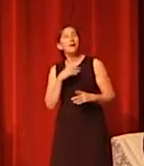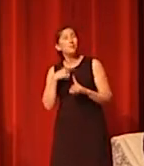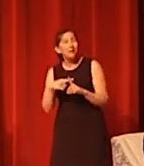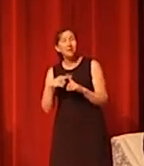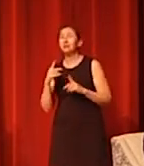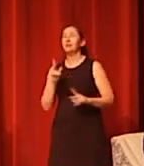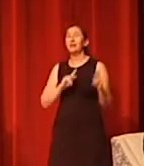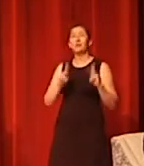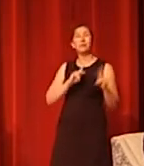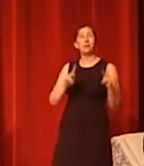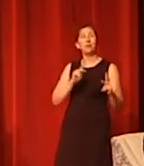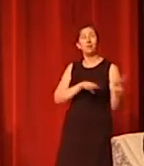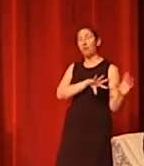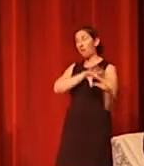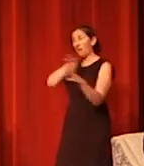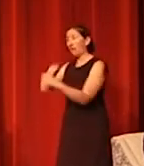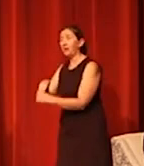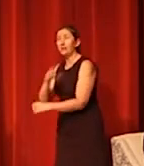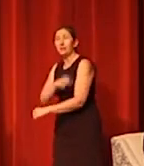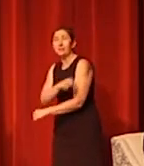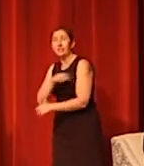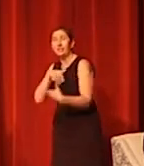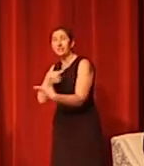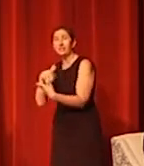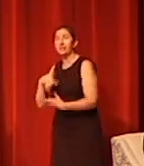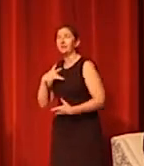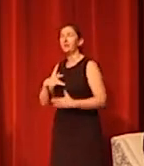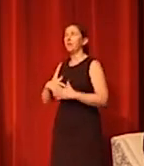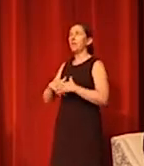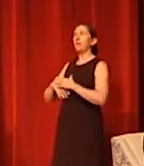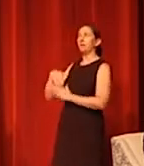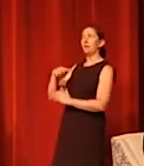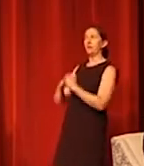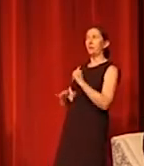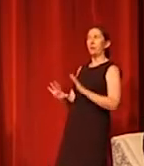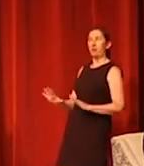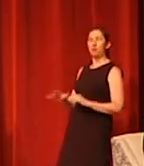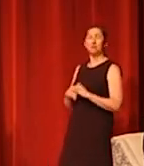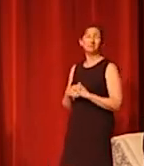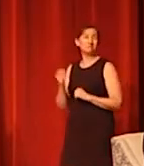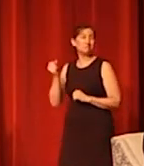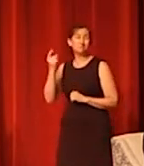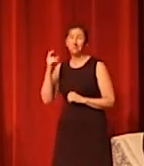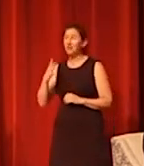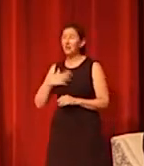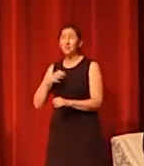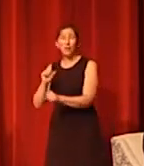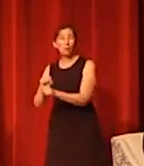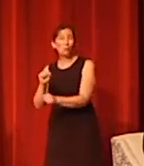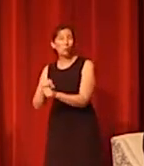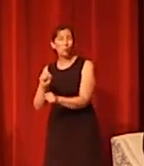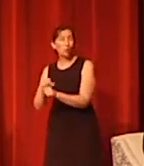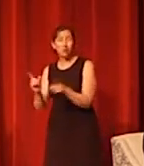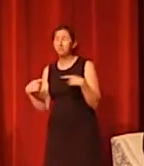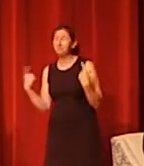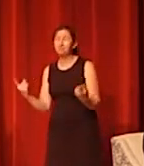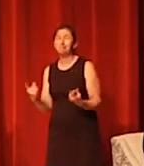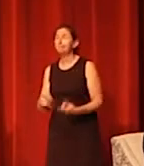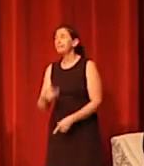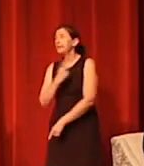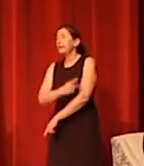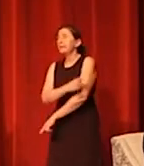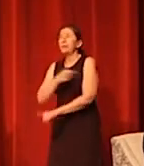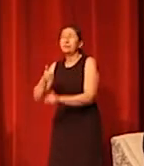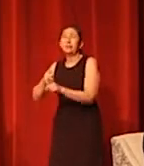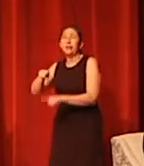settings. Because as a clinician, if I have a patient who comes into my practice, an African-American man with high blood pressure,